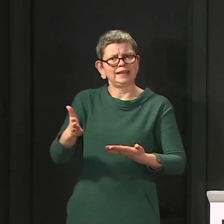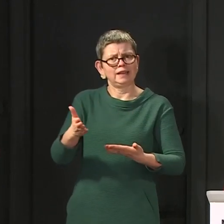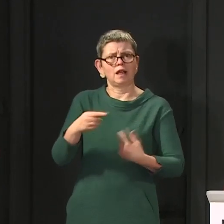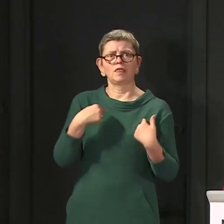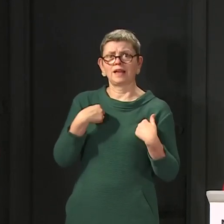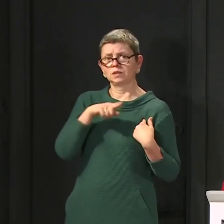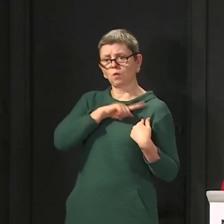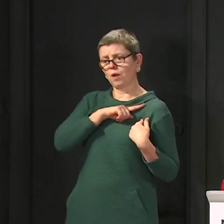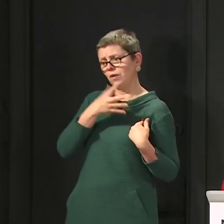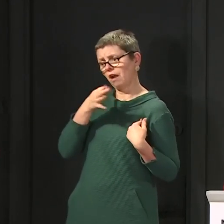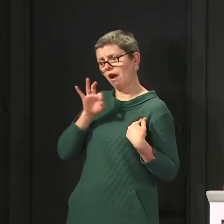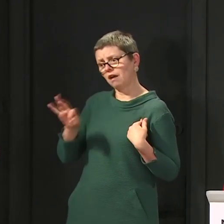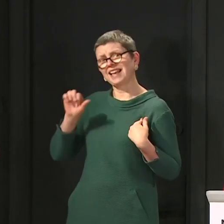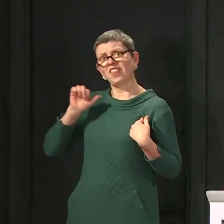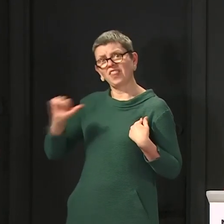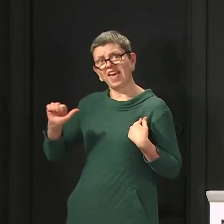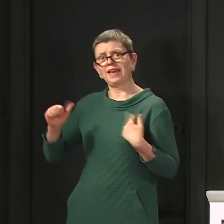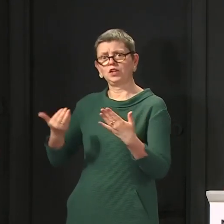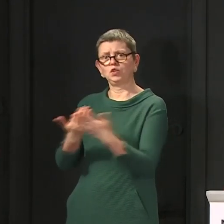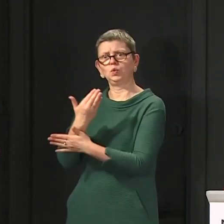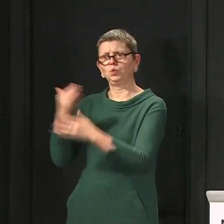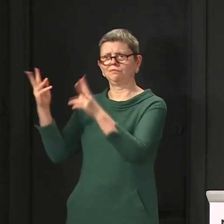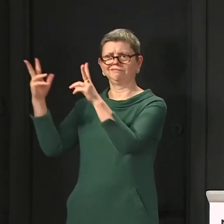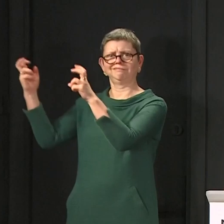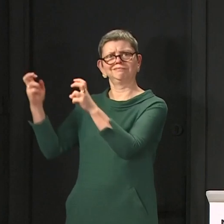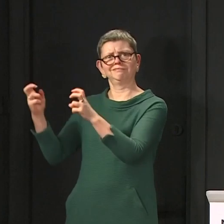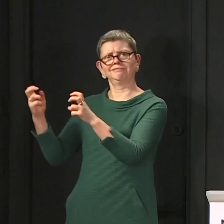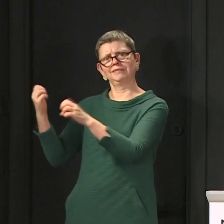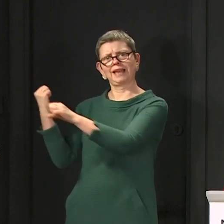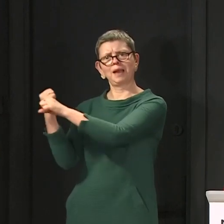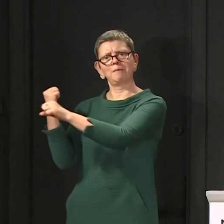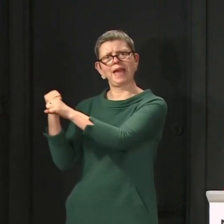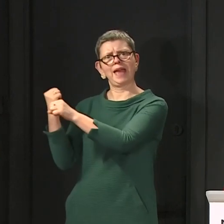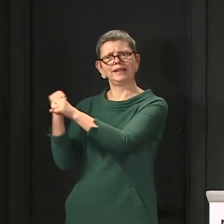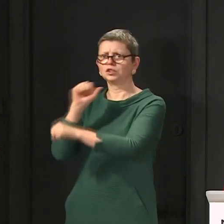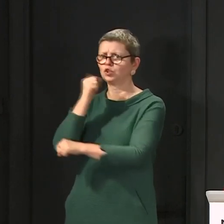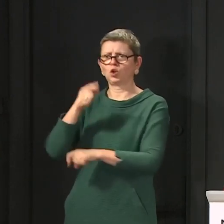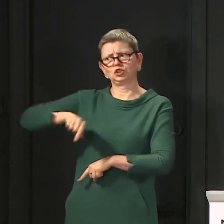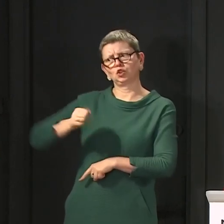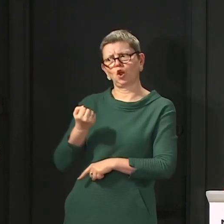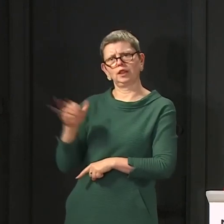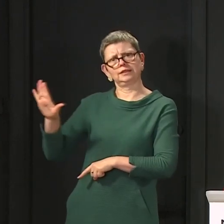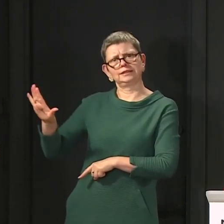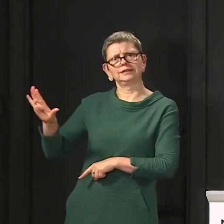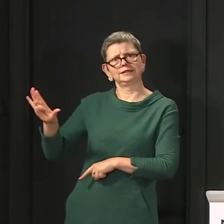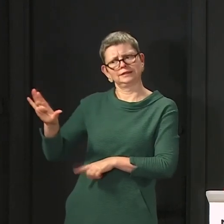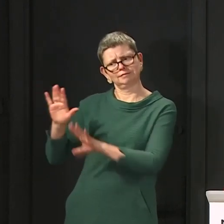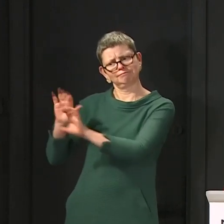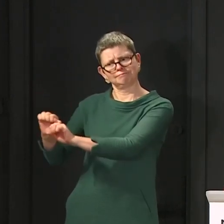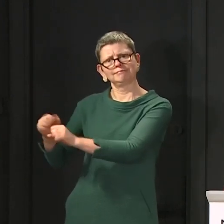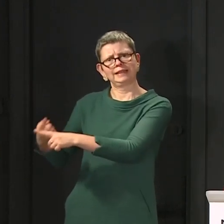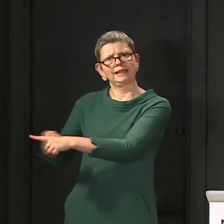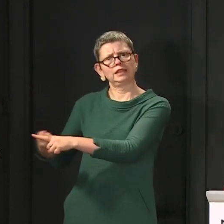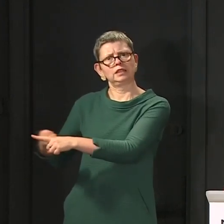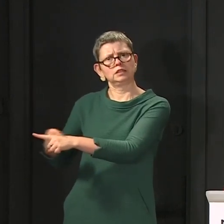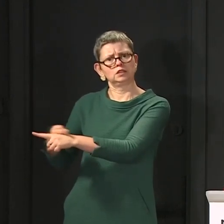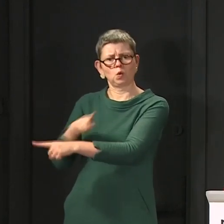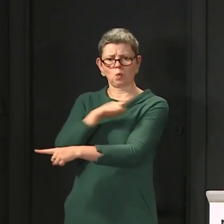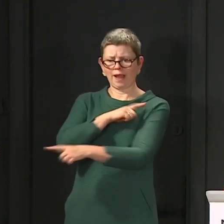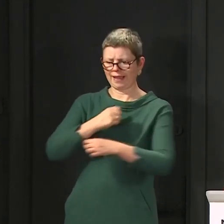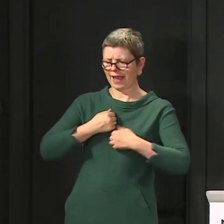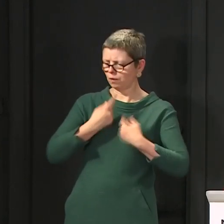government not to run its new advertising campaign in Scotland, because that would risk undermining the Scottish government's message, which is now at